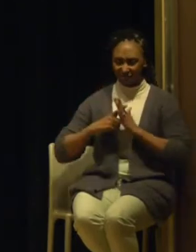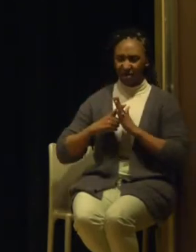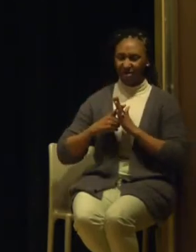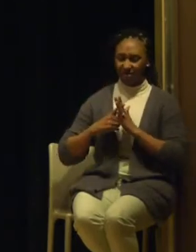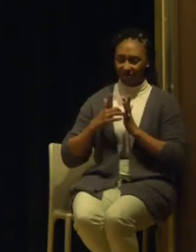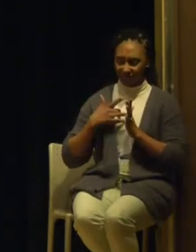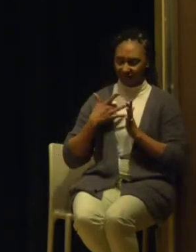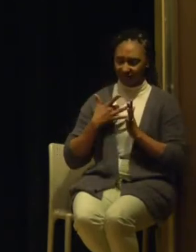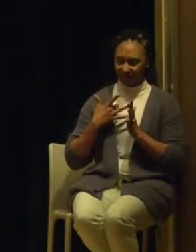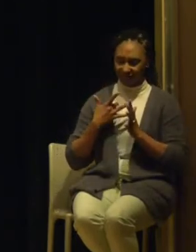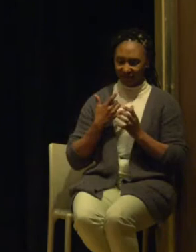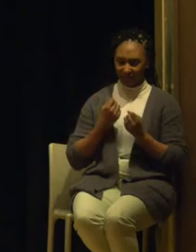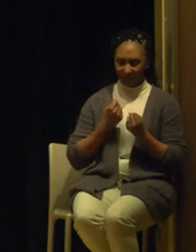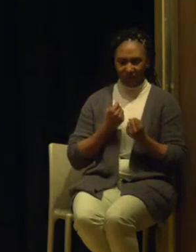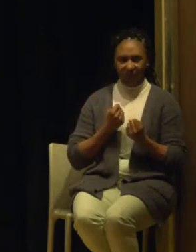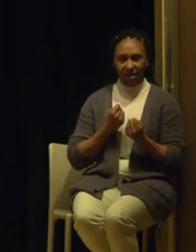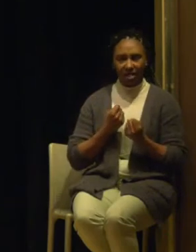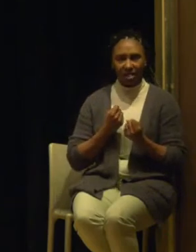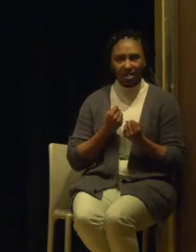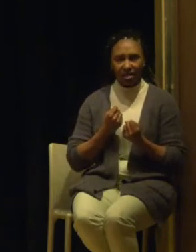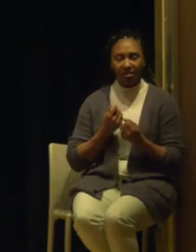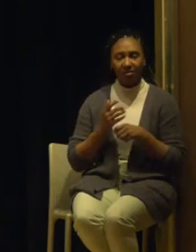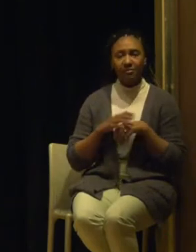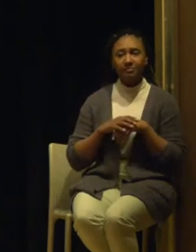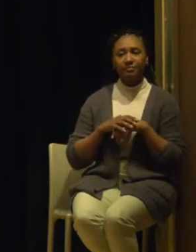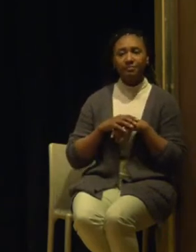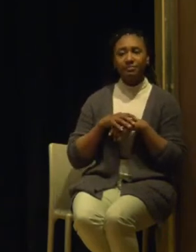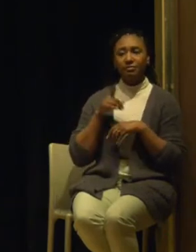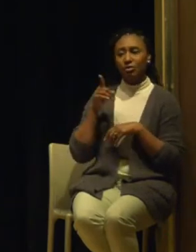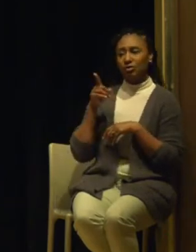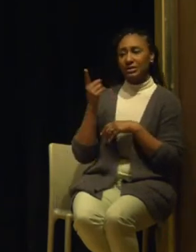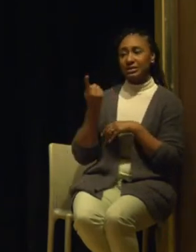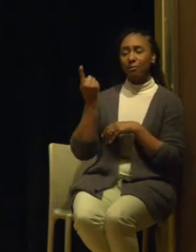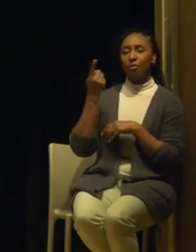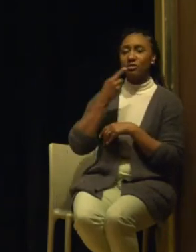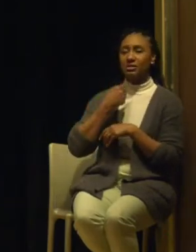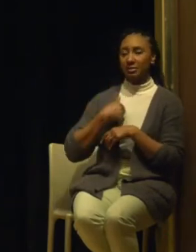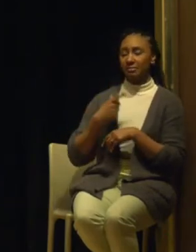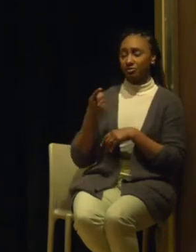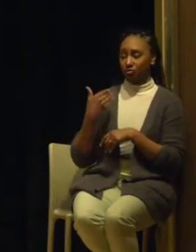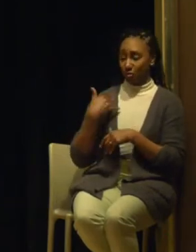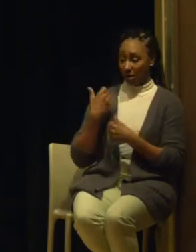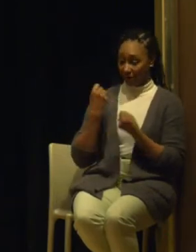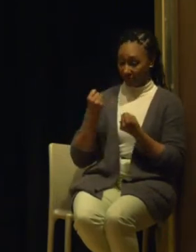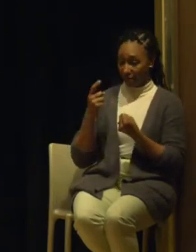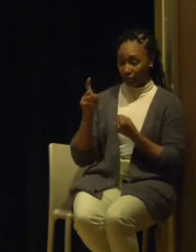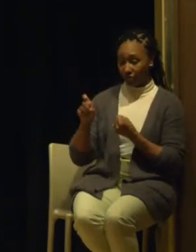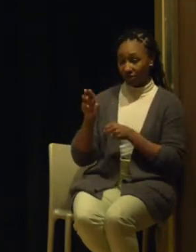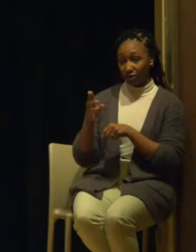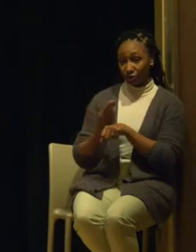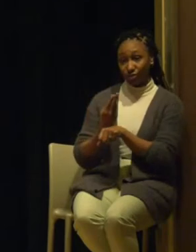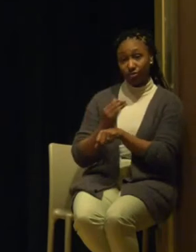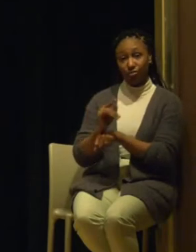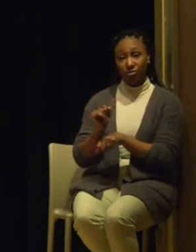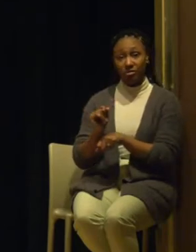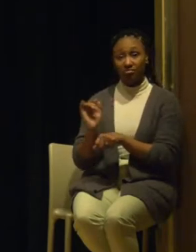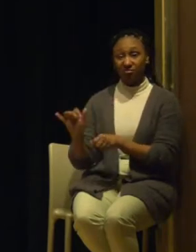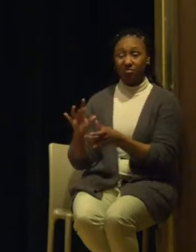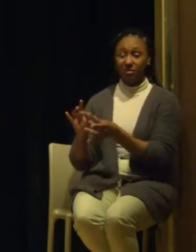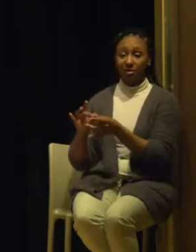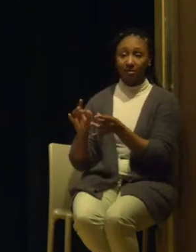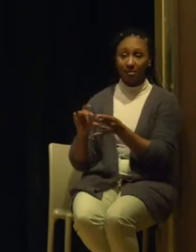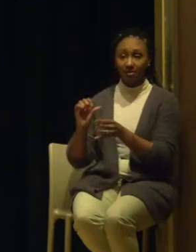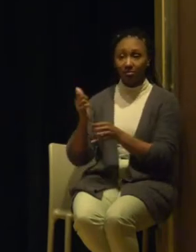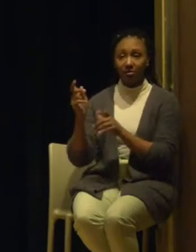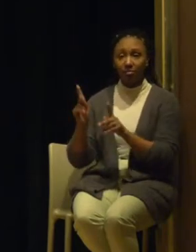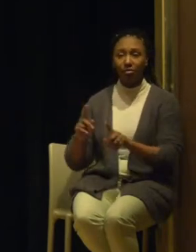you know, and someone told me once, you have the power, you got to use it. Yeah. And power was really nothing, not the thing I